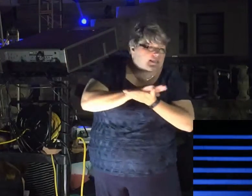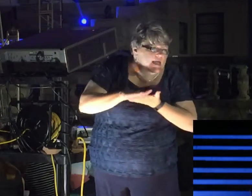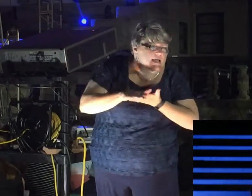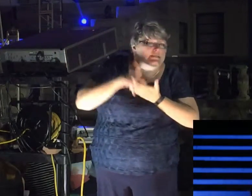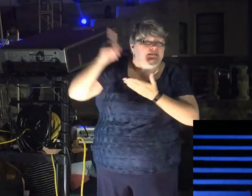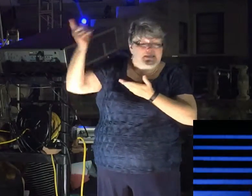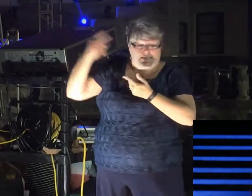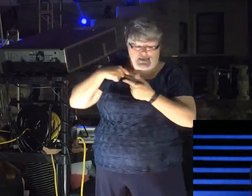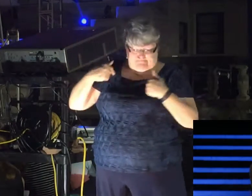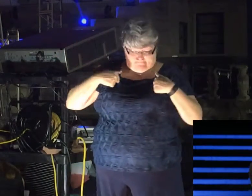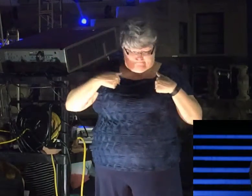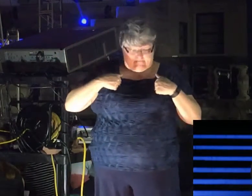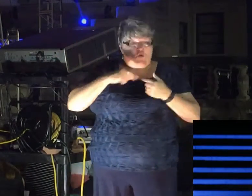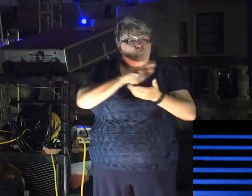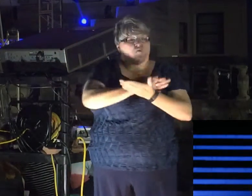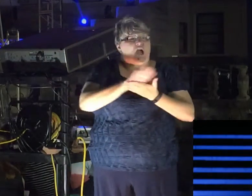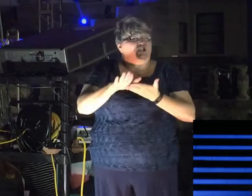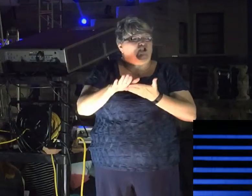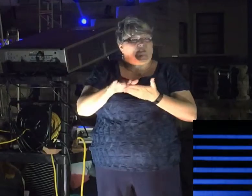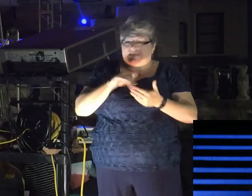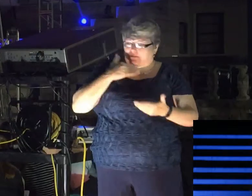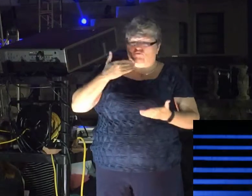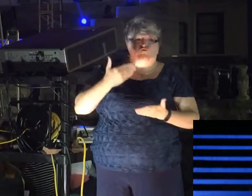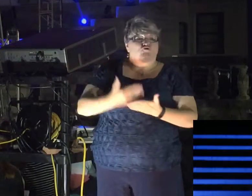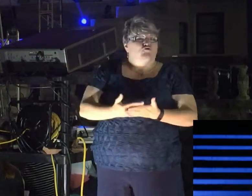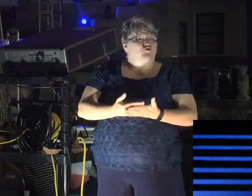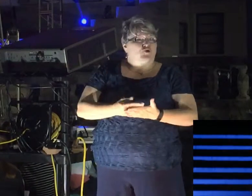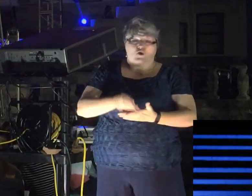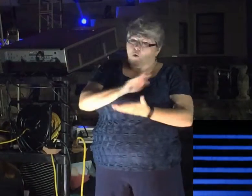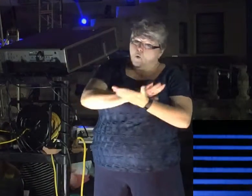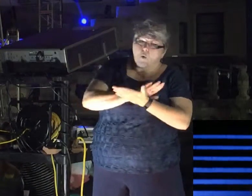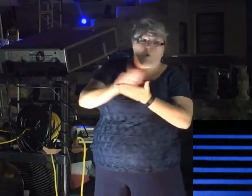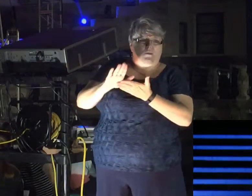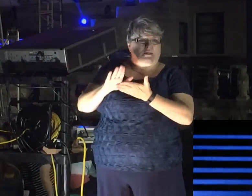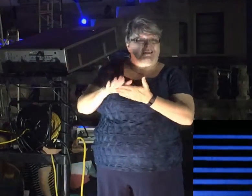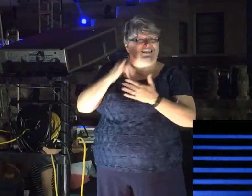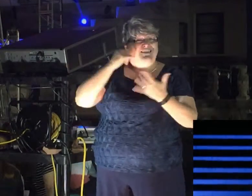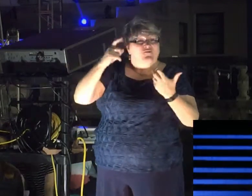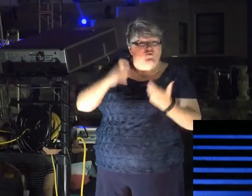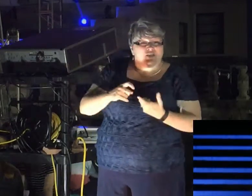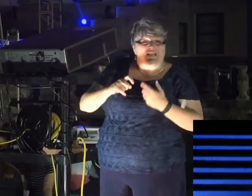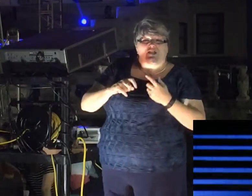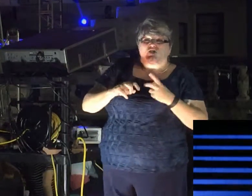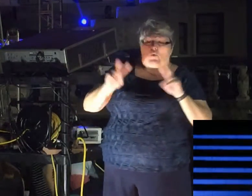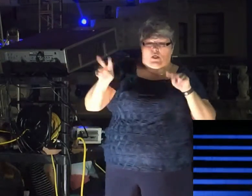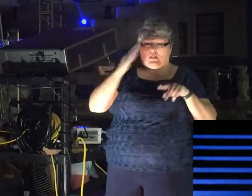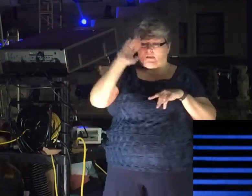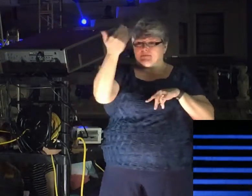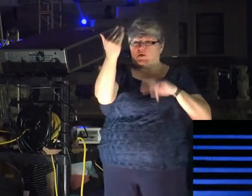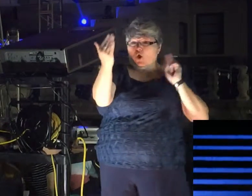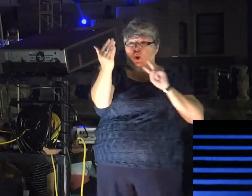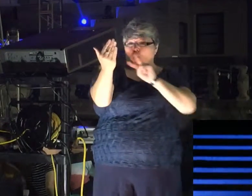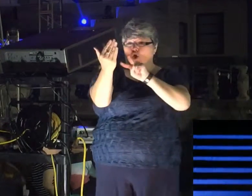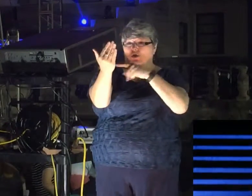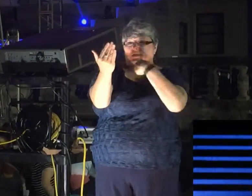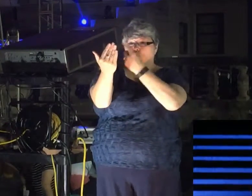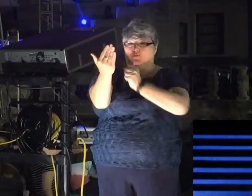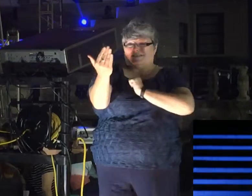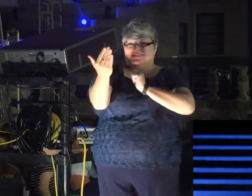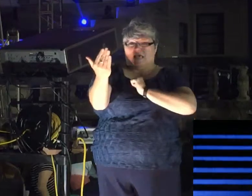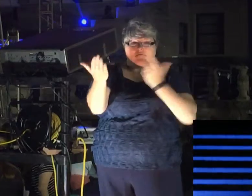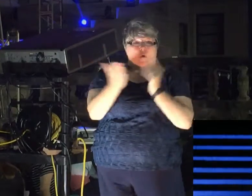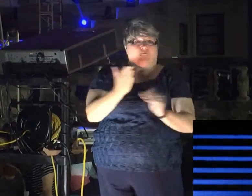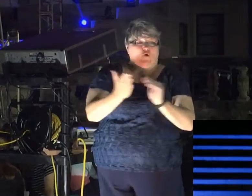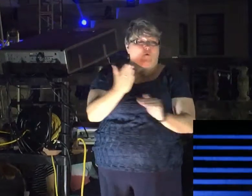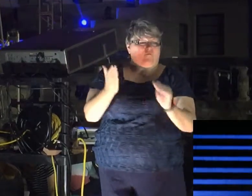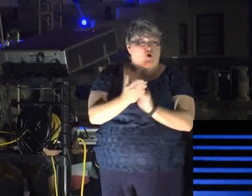he cleanses, and he says, you are righteous, you are good, you are holy. And if you need to look into the mirror tonight and say that